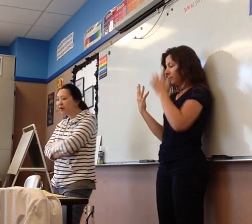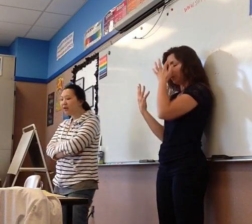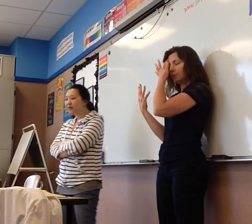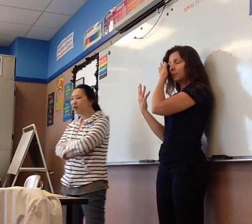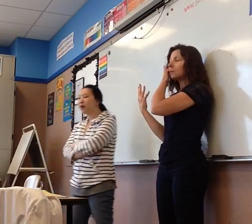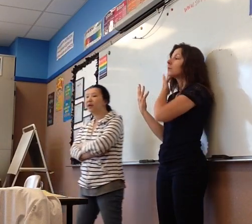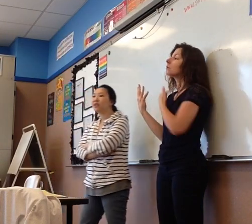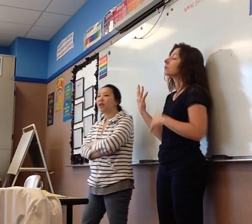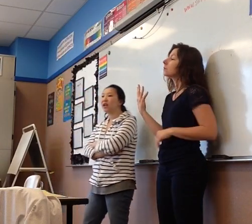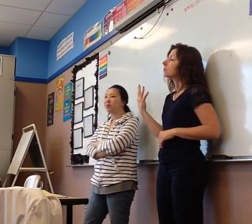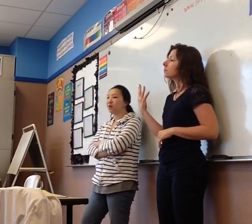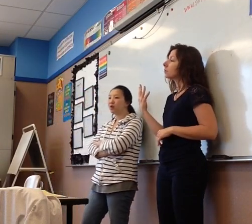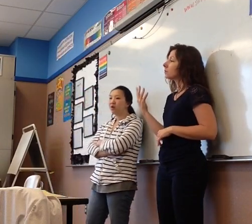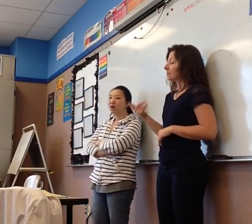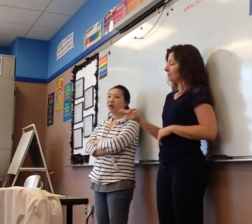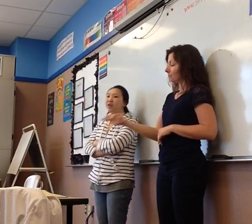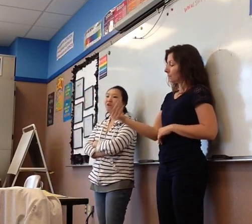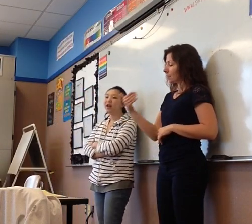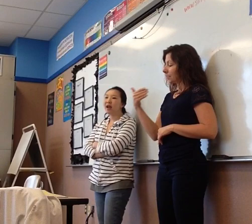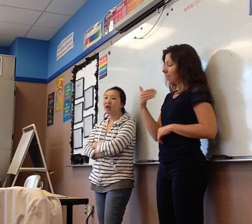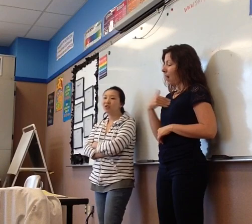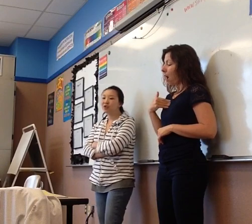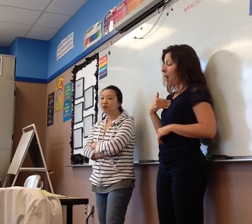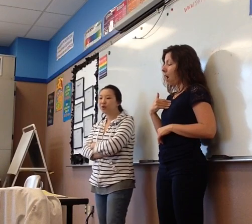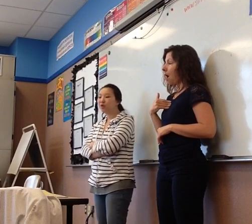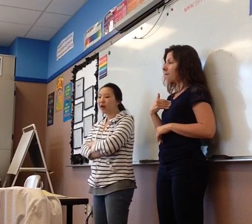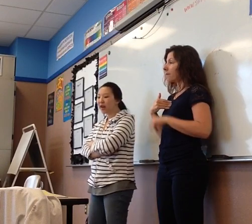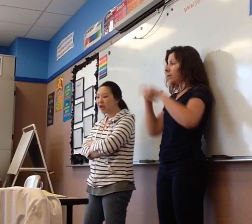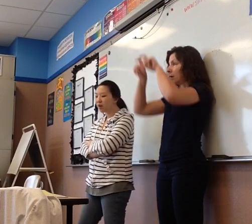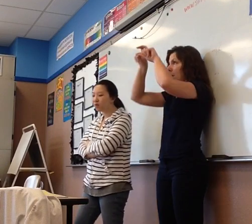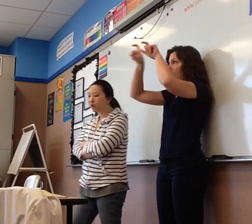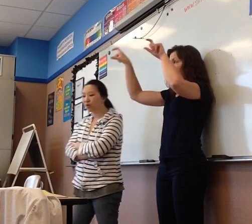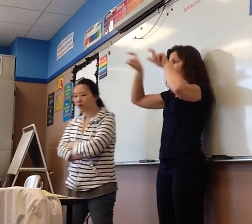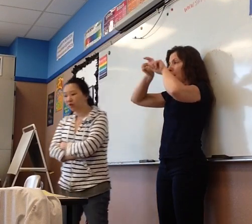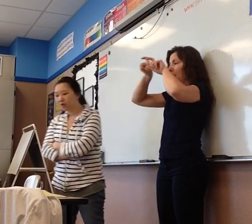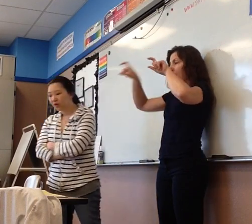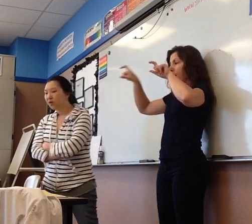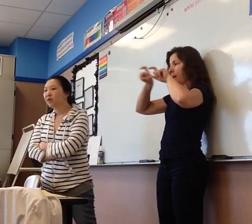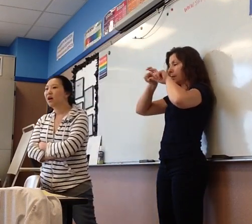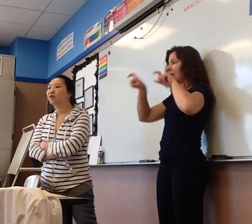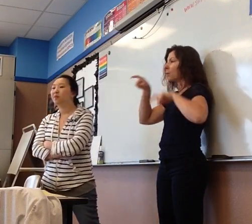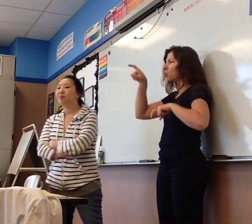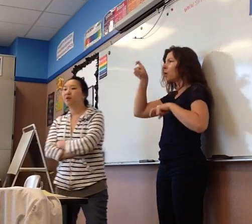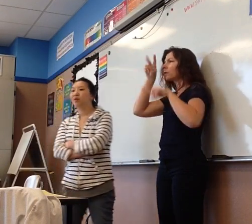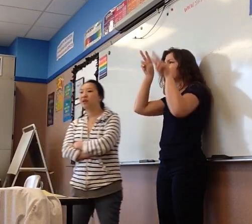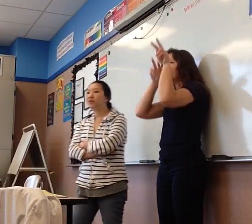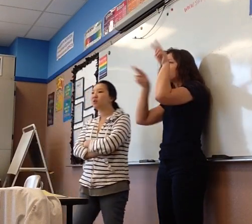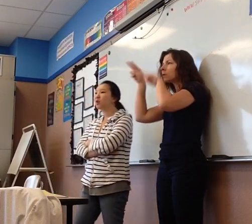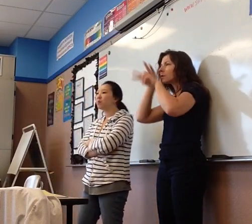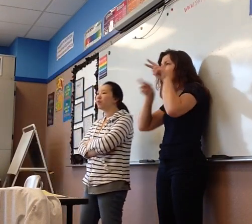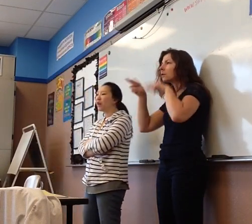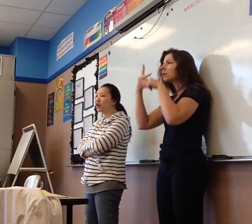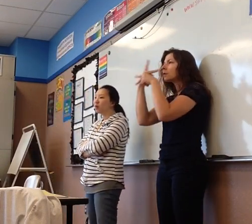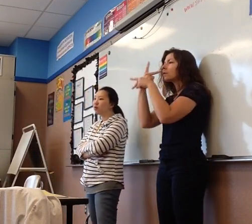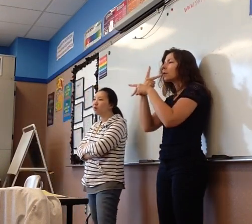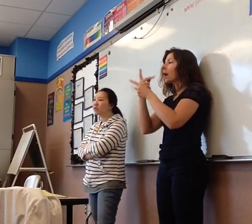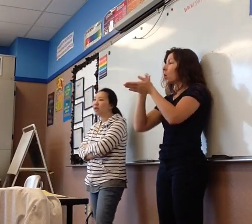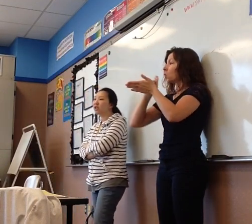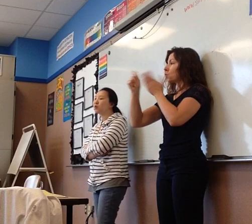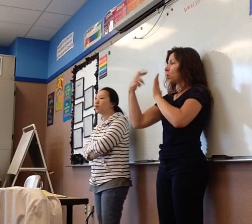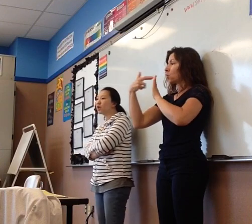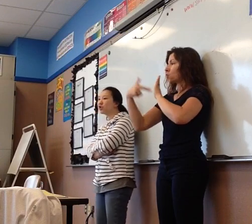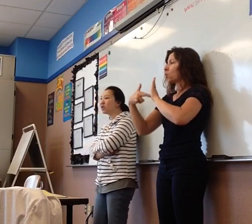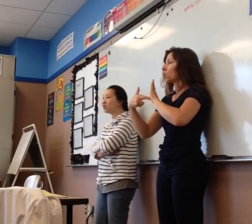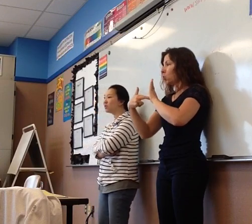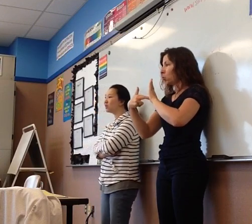They're going to give you a table, and they're going to ask you to write a rule. Now remember, this is with variables